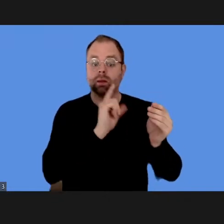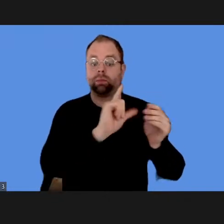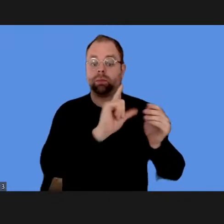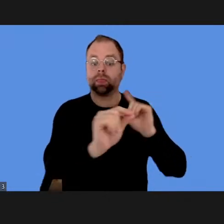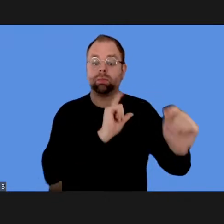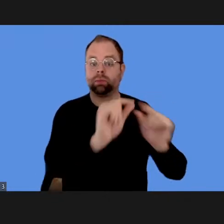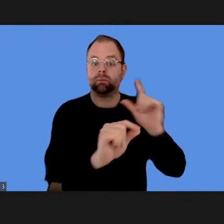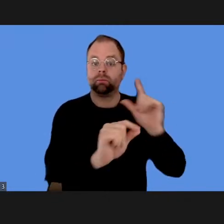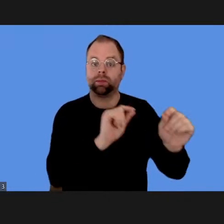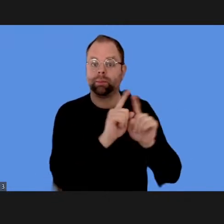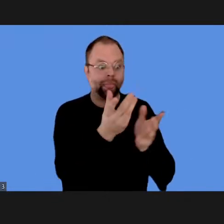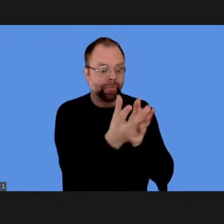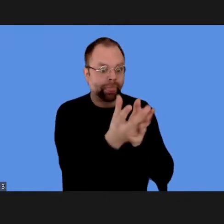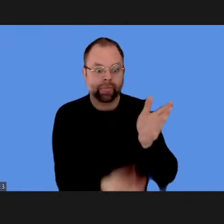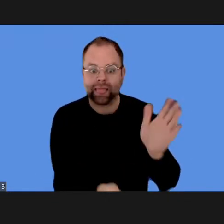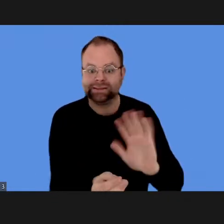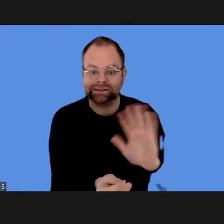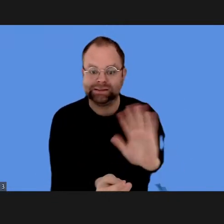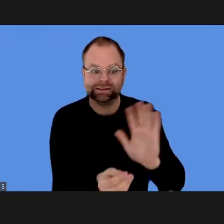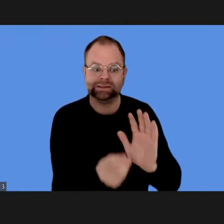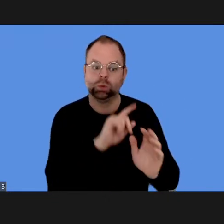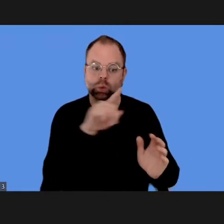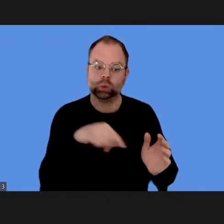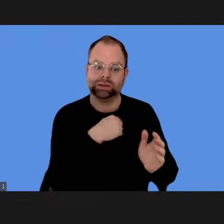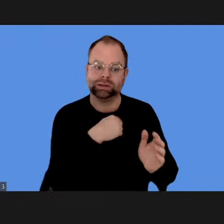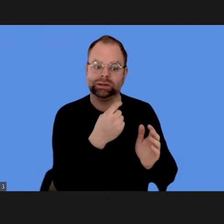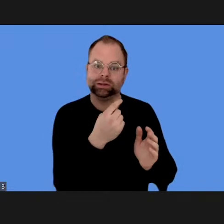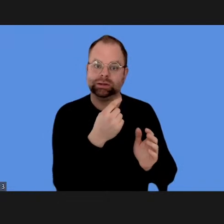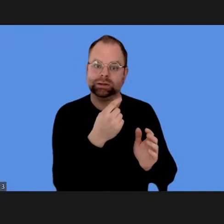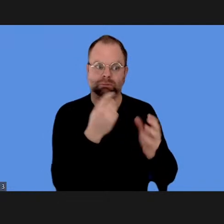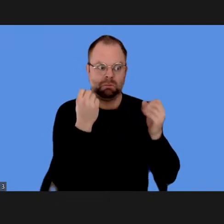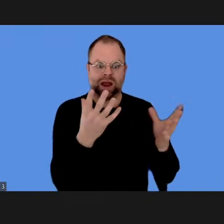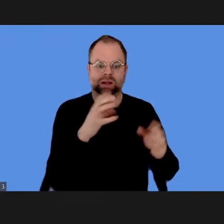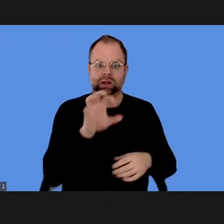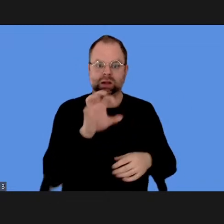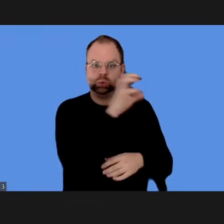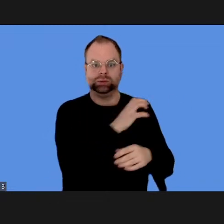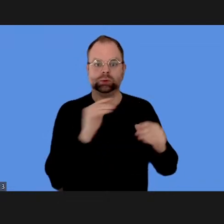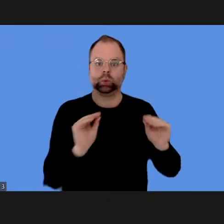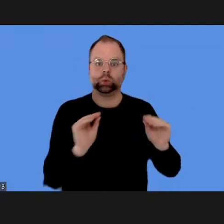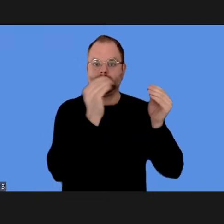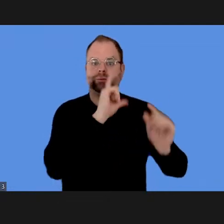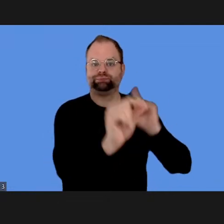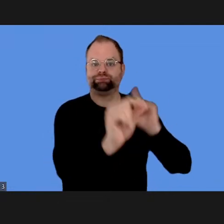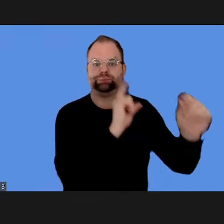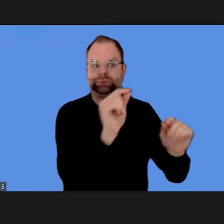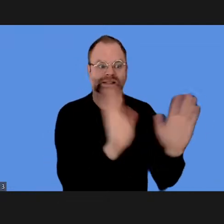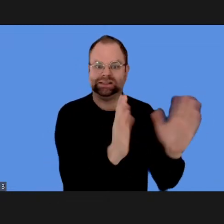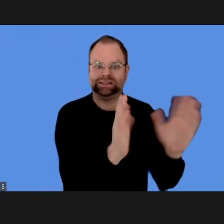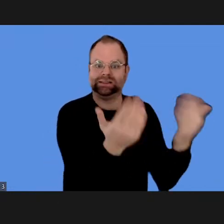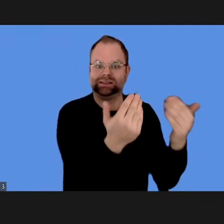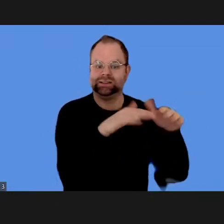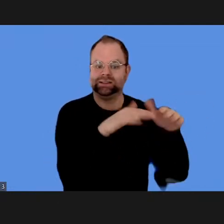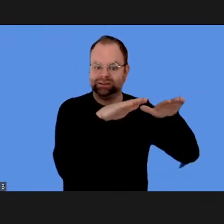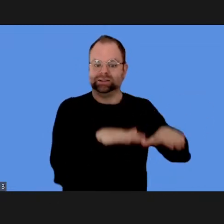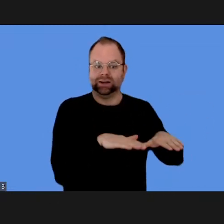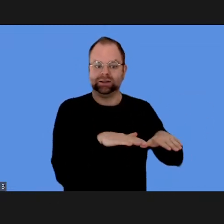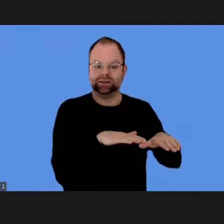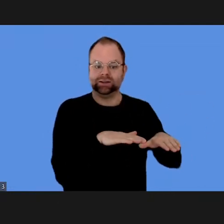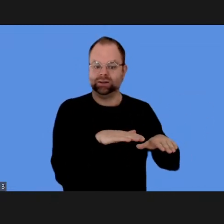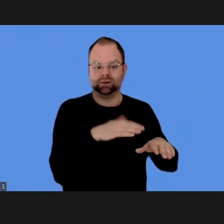countries. I can't count the number of fellow colleagues that have moved to Europe, US for better